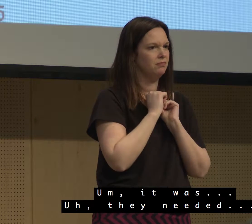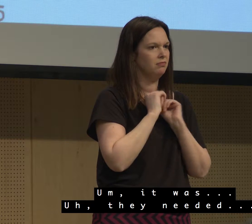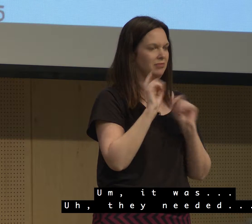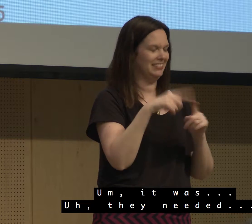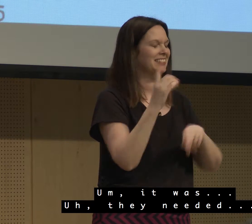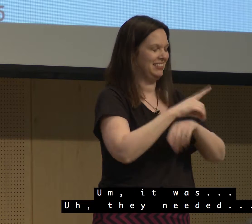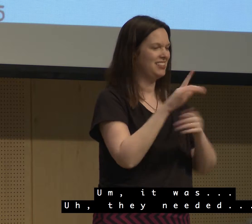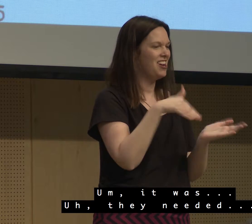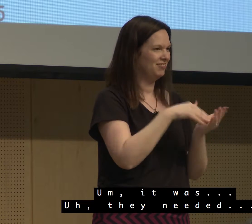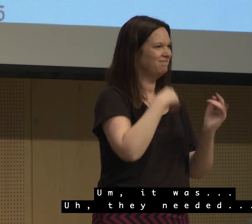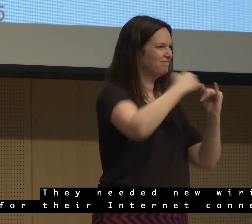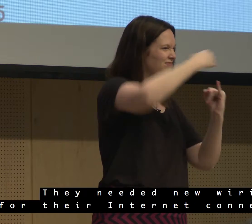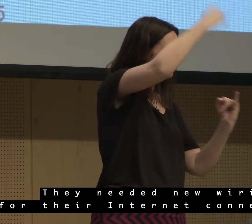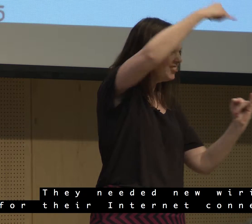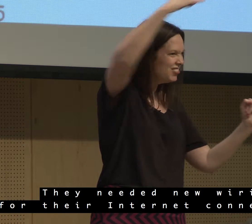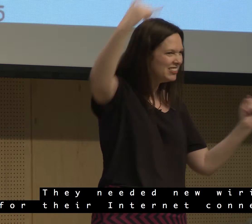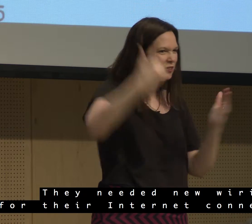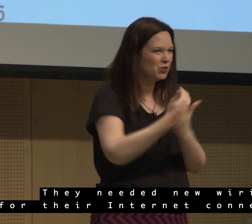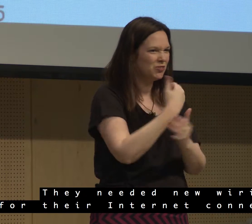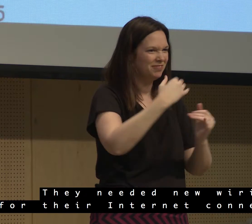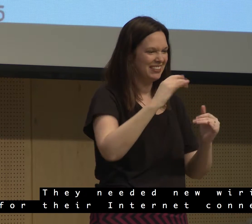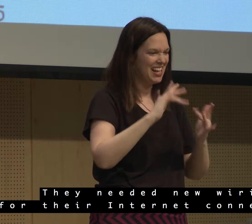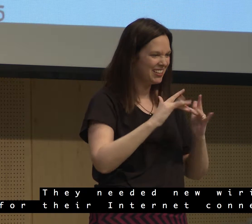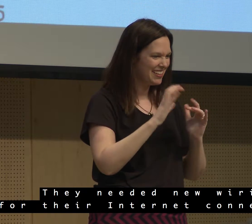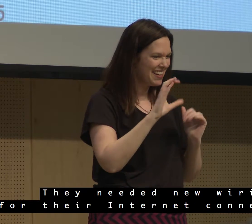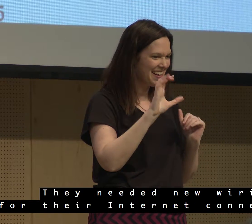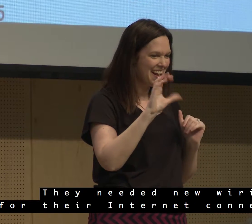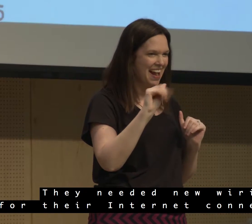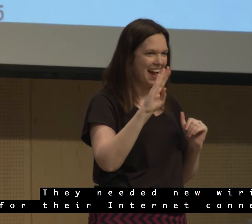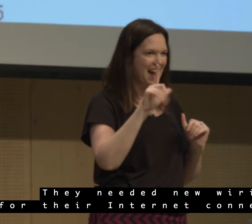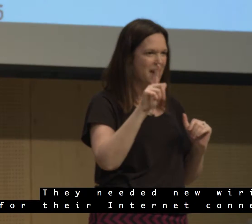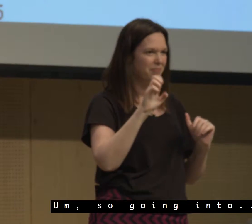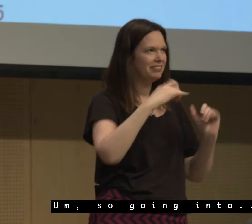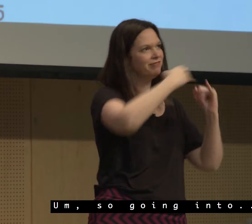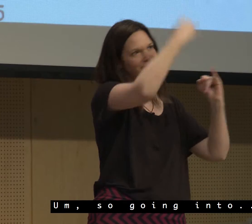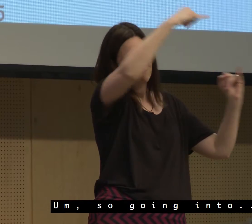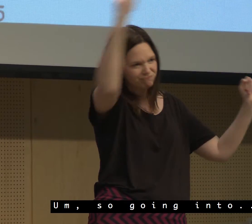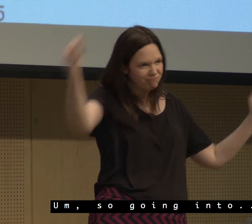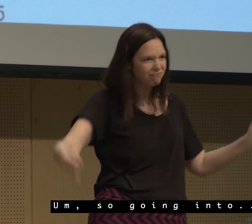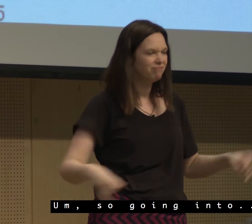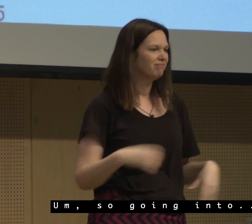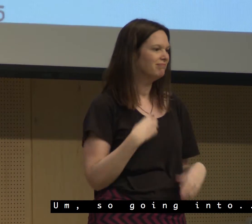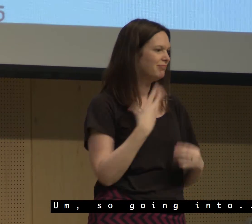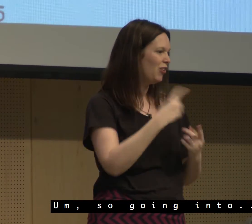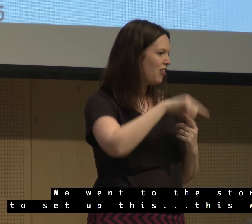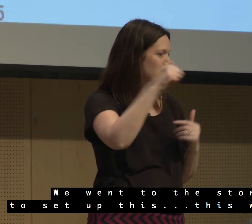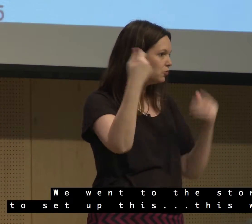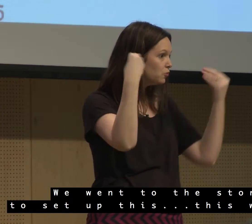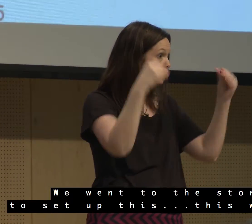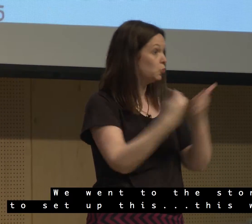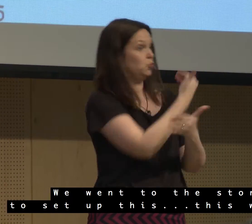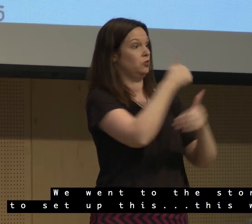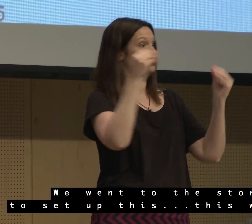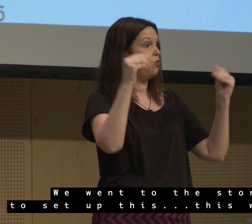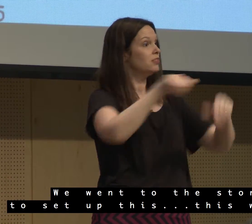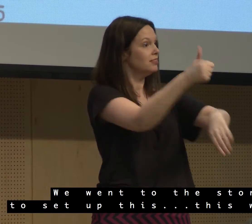and they needed new wiring for their internet connection. So going into we went to the store to set up